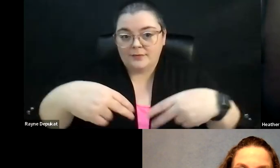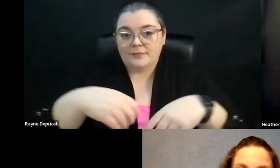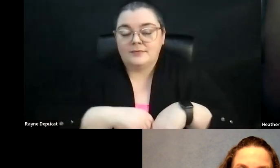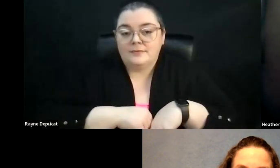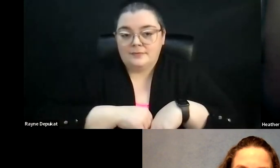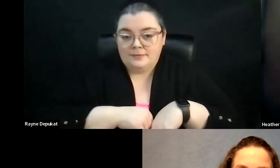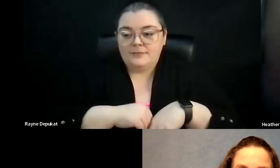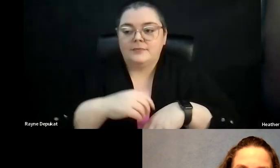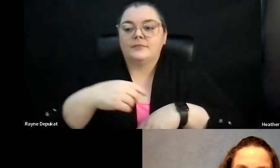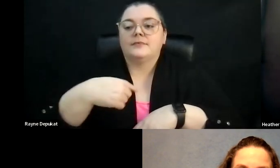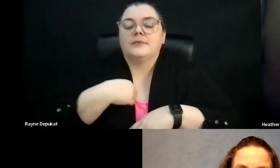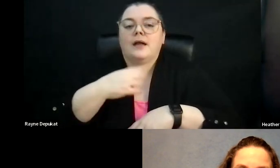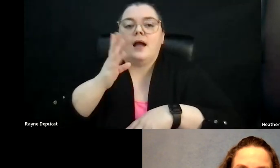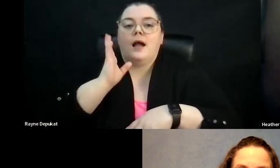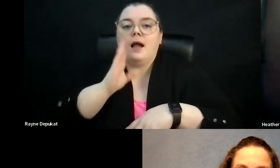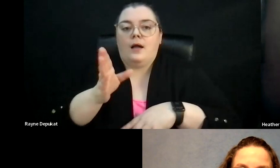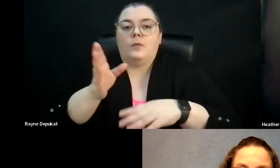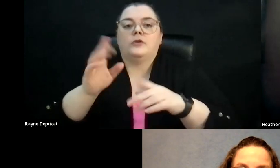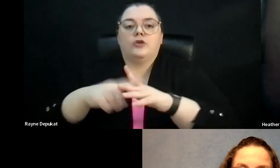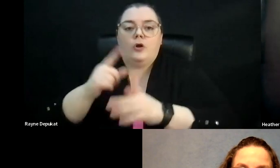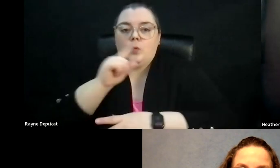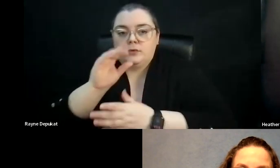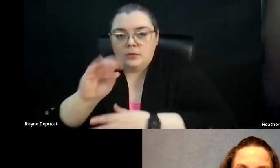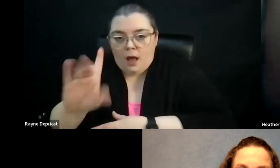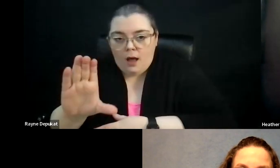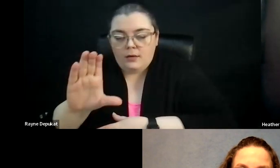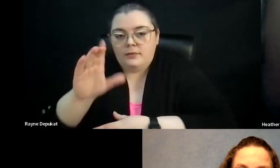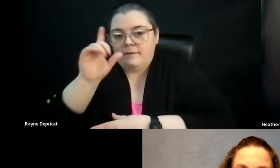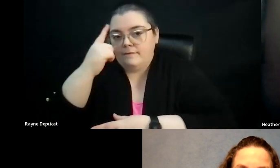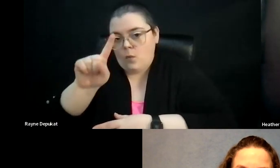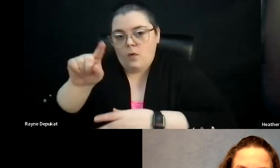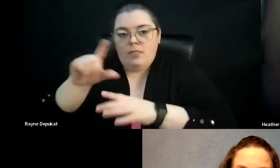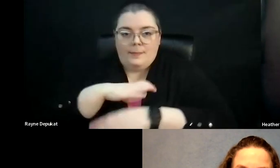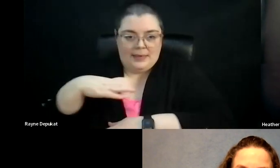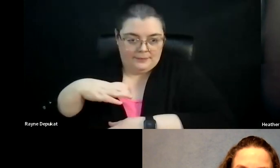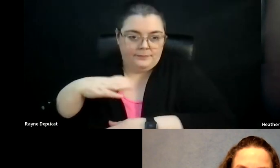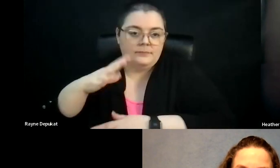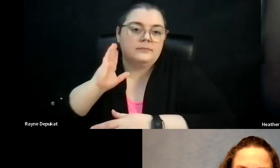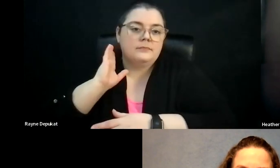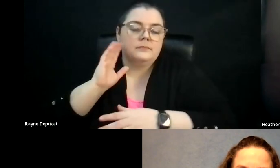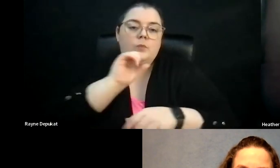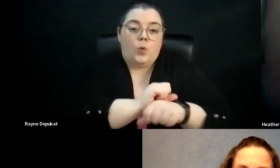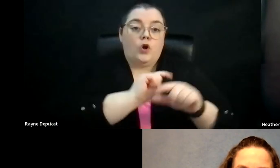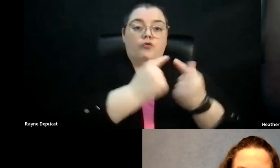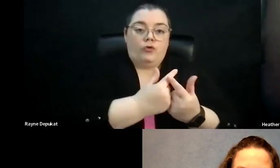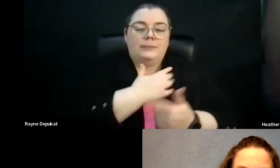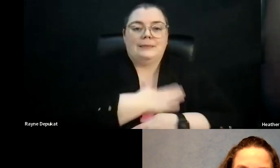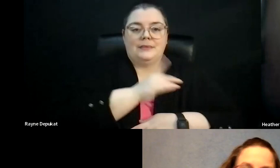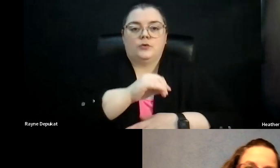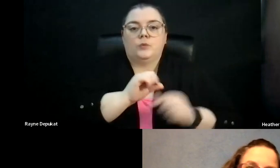to everyone for coming tonight. I'll start the Google Doc for the